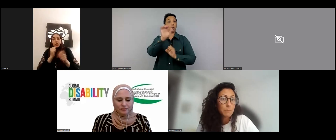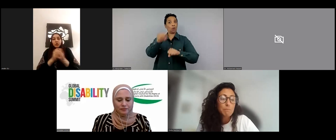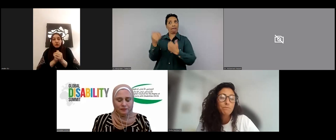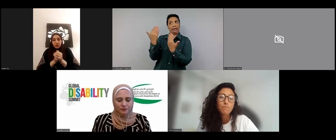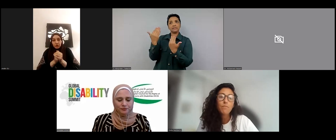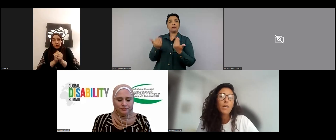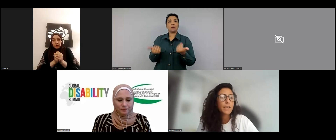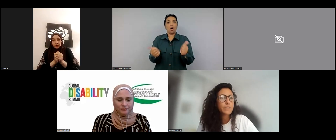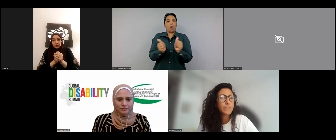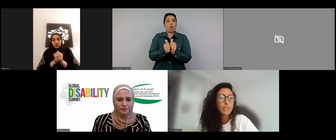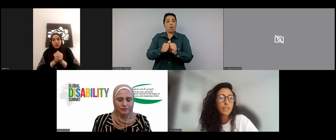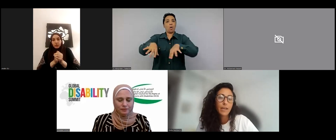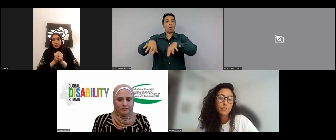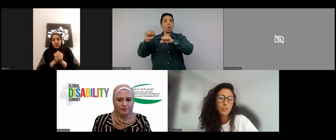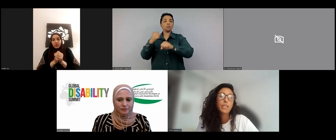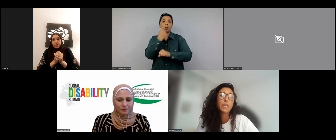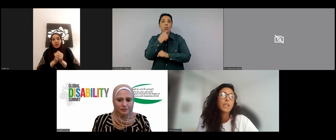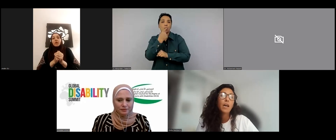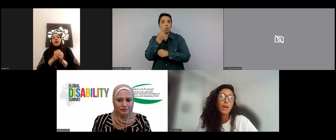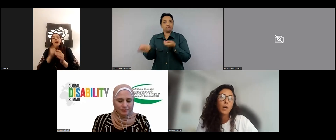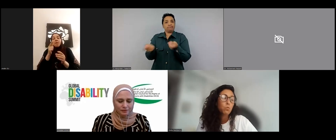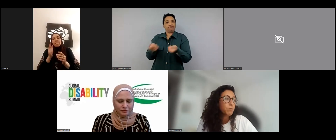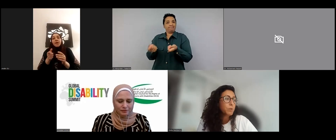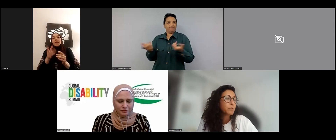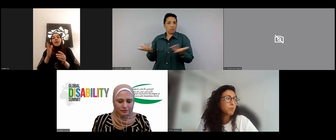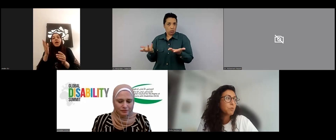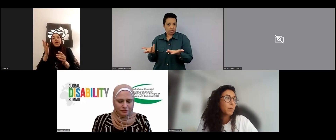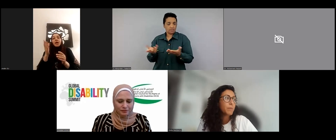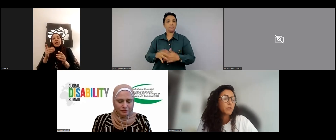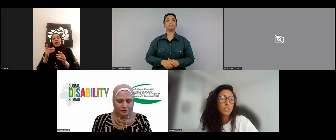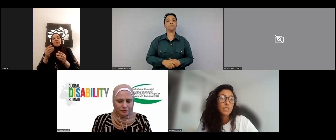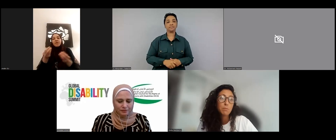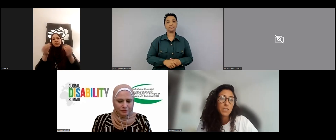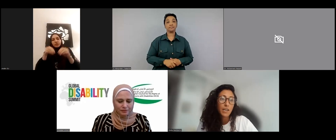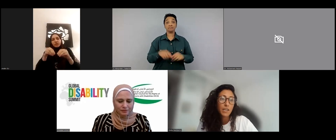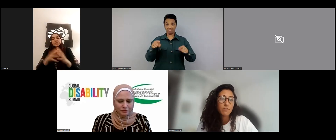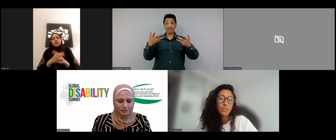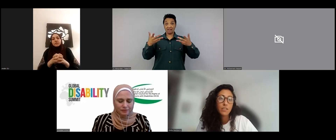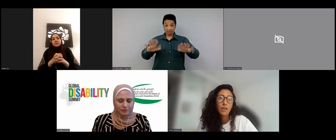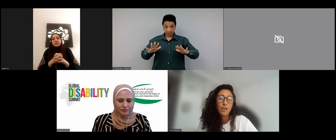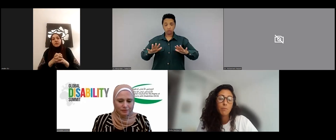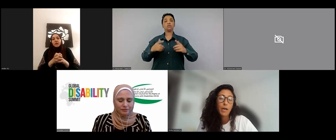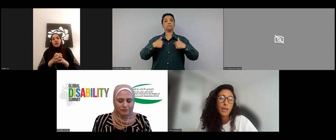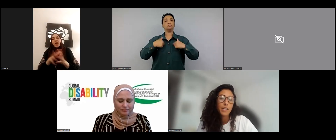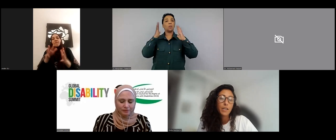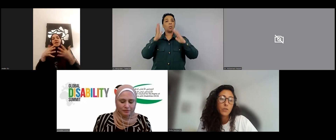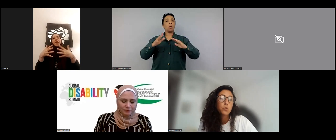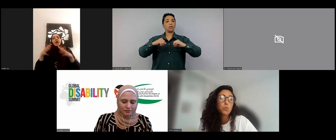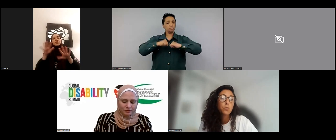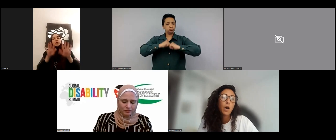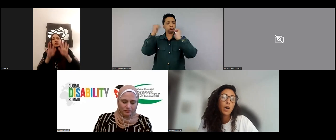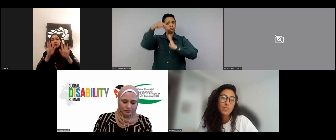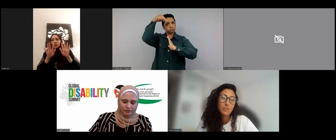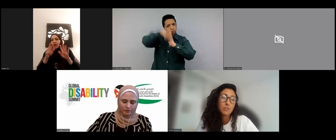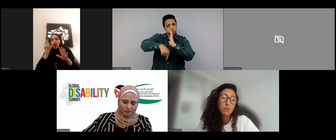co-hosts. And I think after me, we will do a bit of a deep dive by